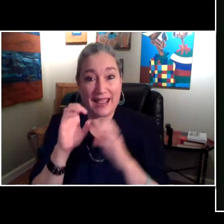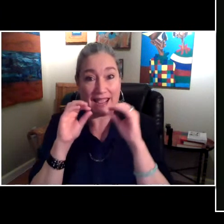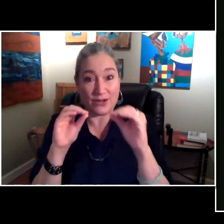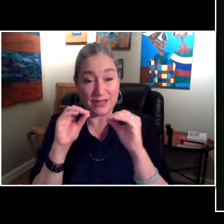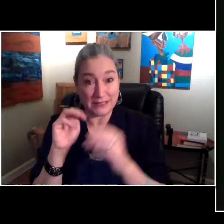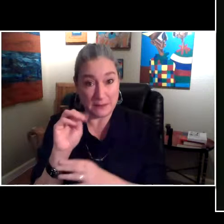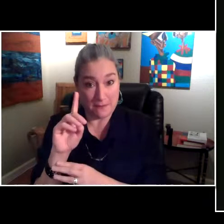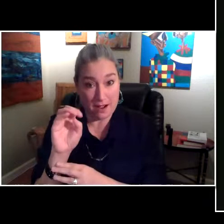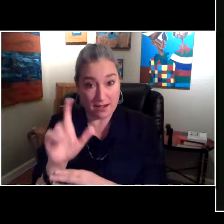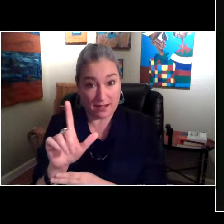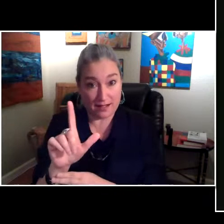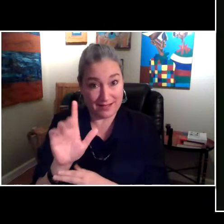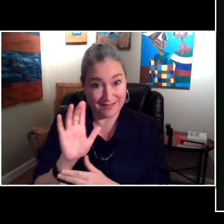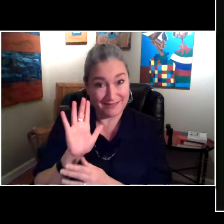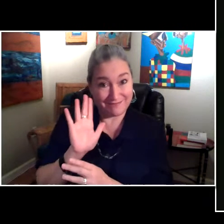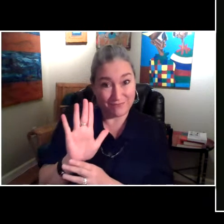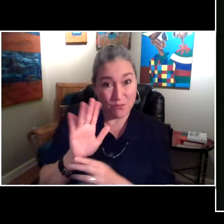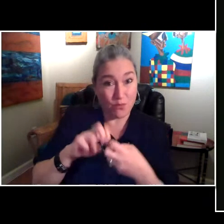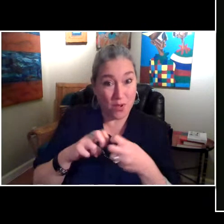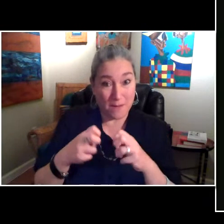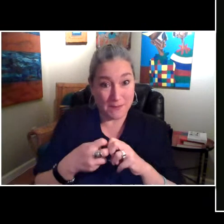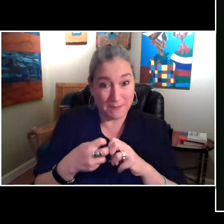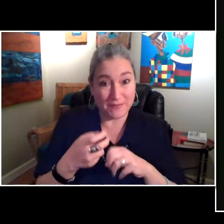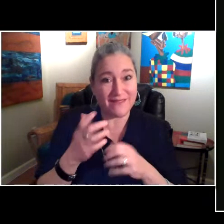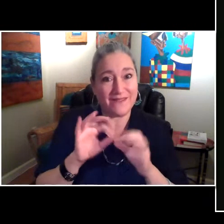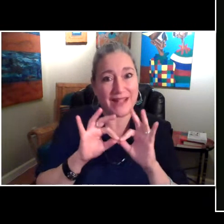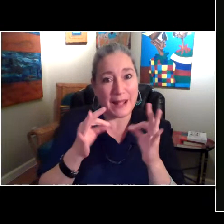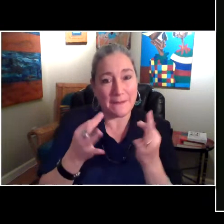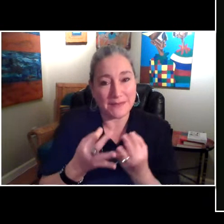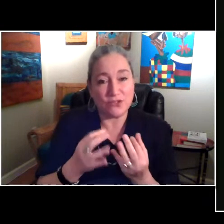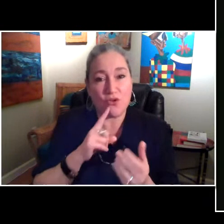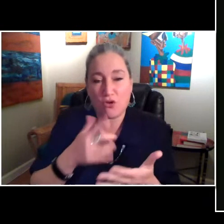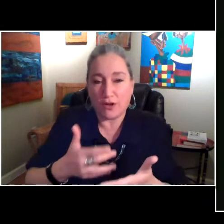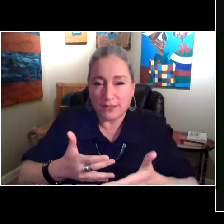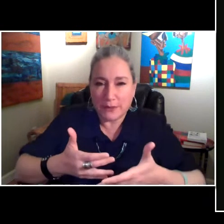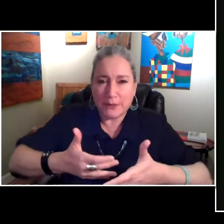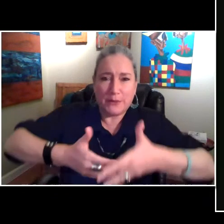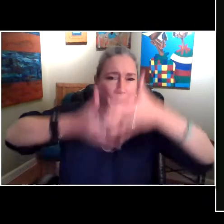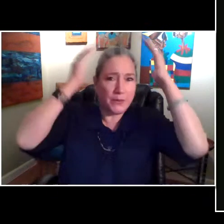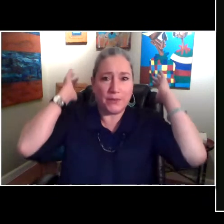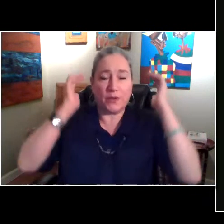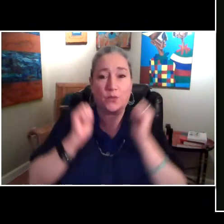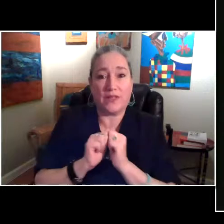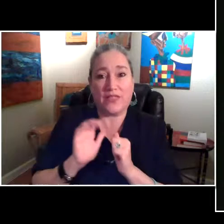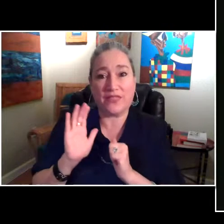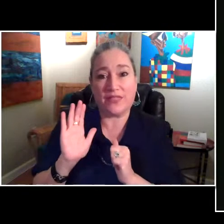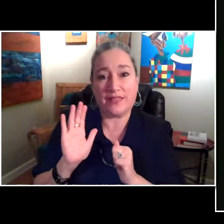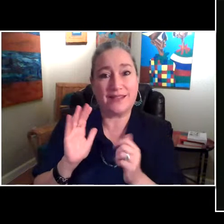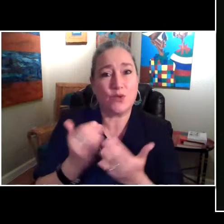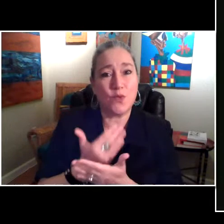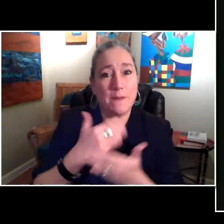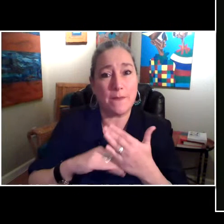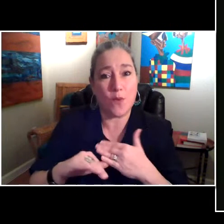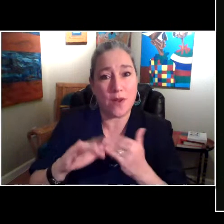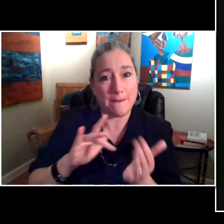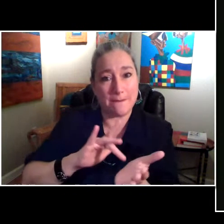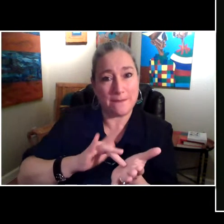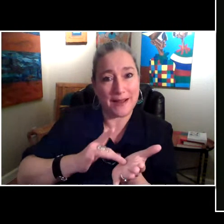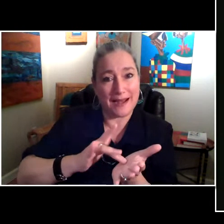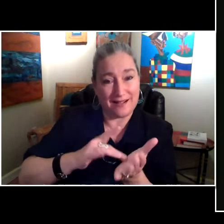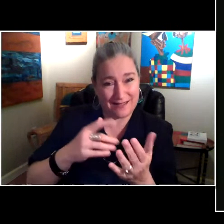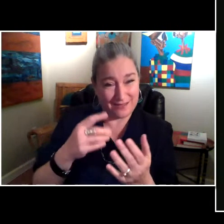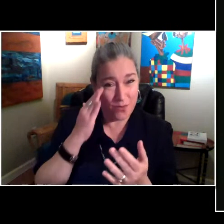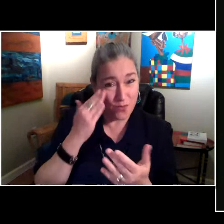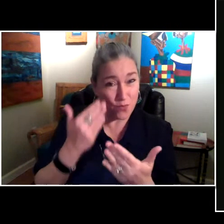for this study. First, looking at medical and the educational model. What are the problems